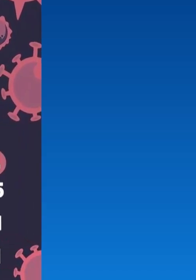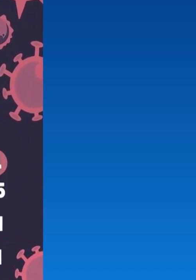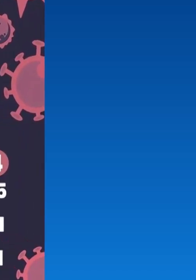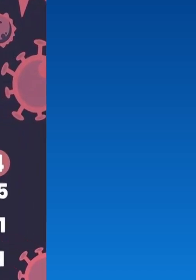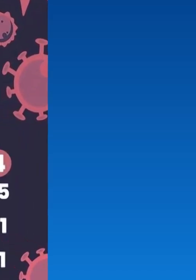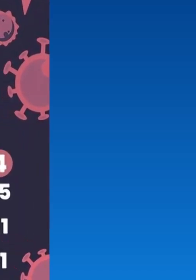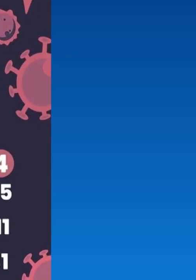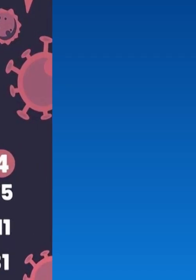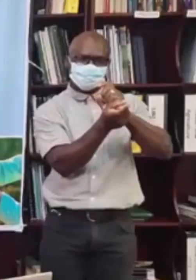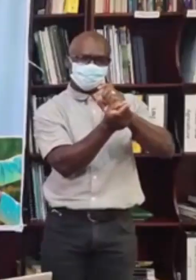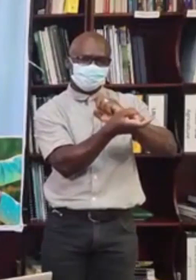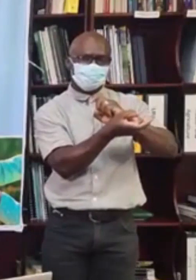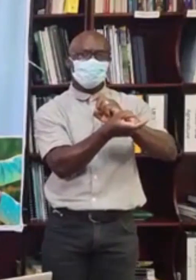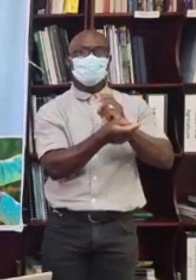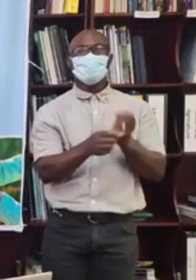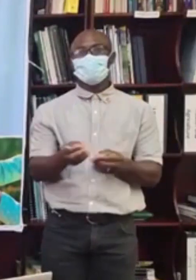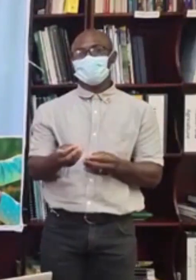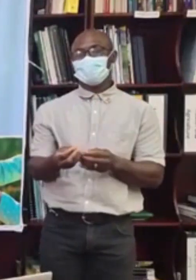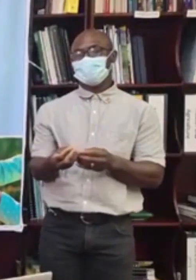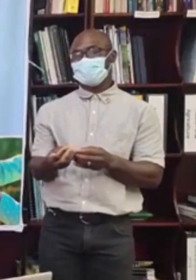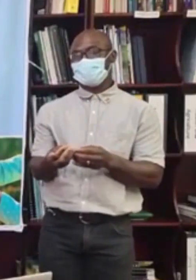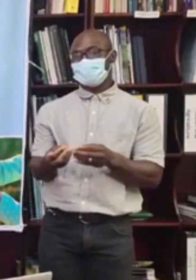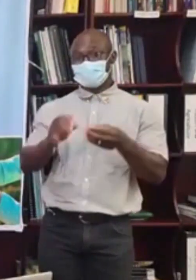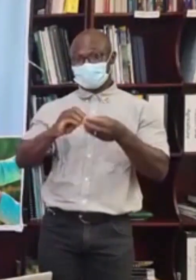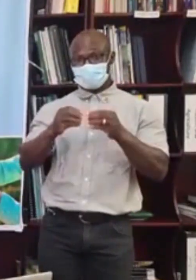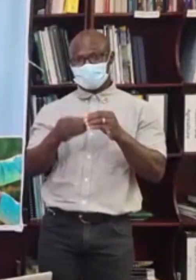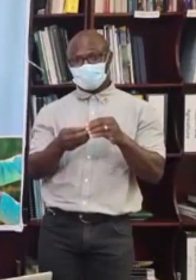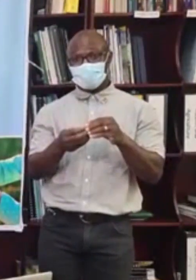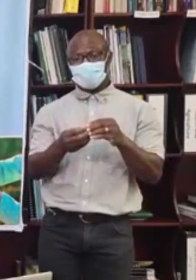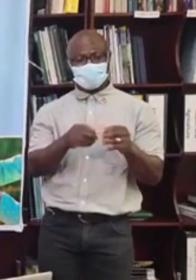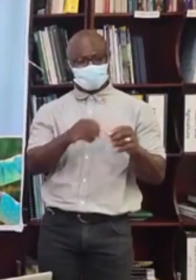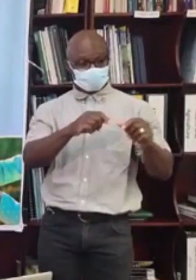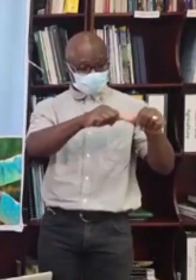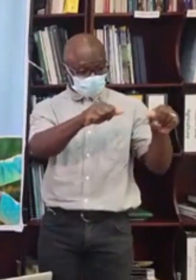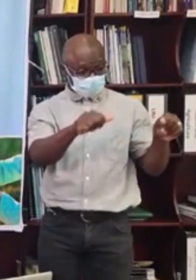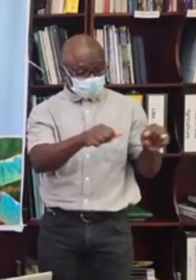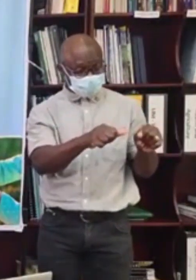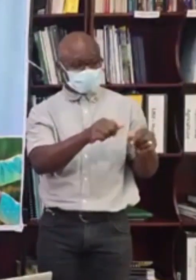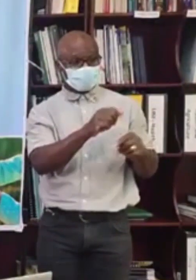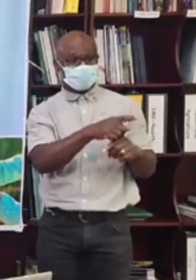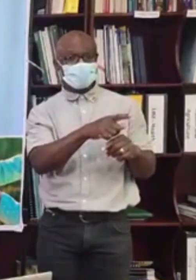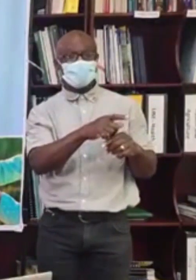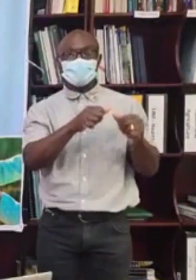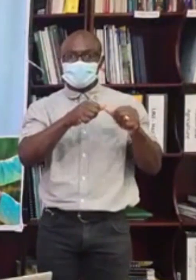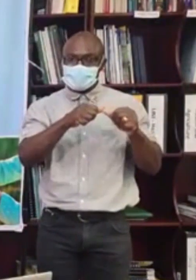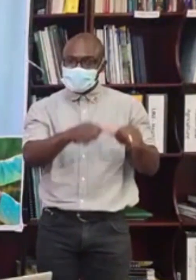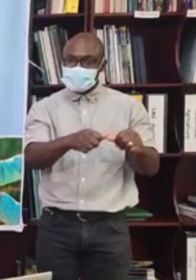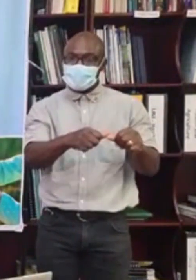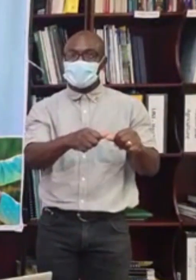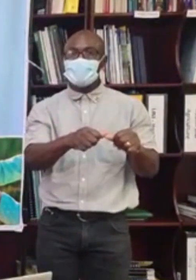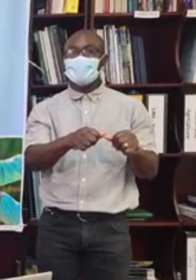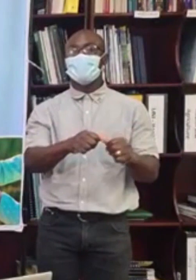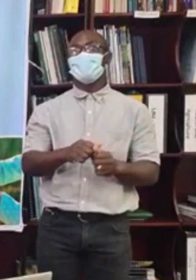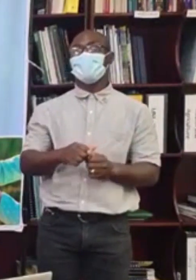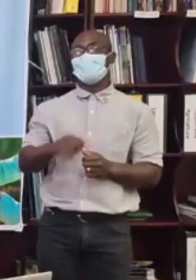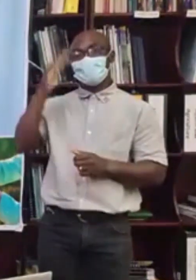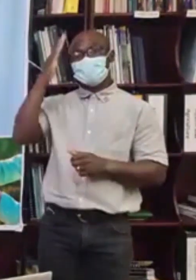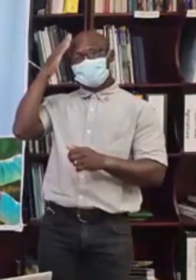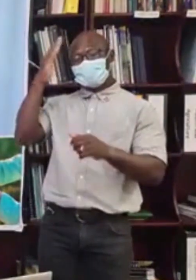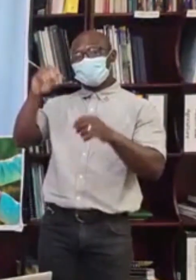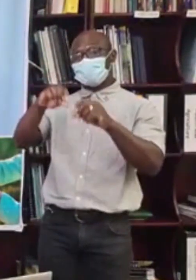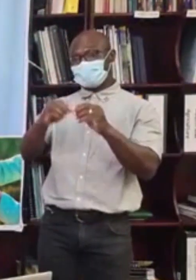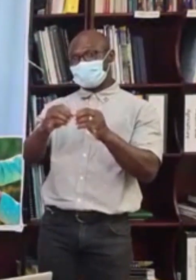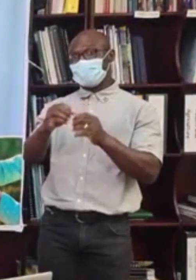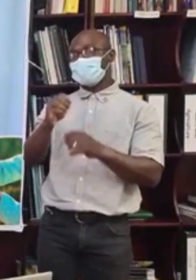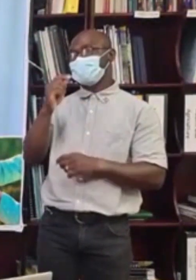changed dramatically. The number of confirmed cases remains at 19, with one